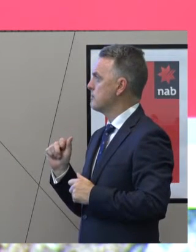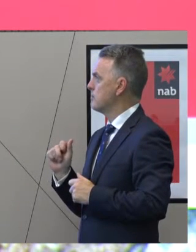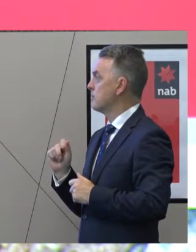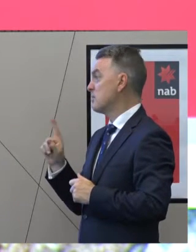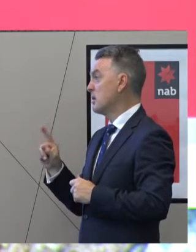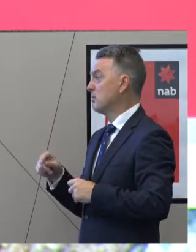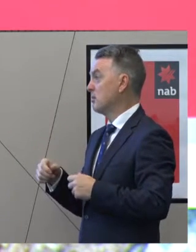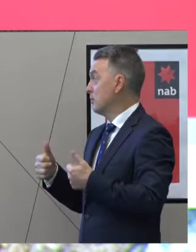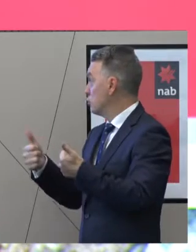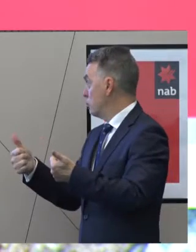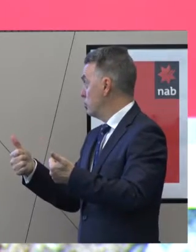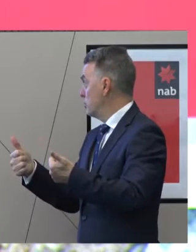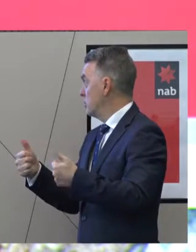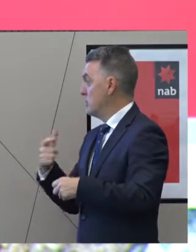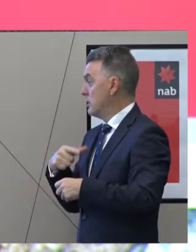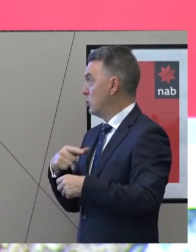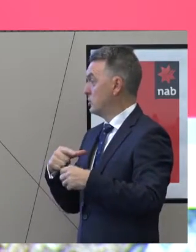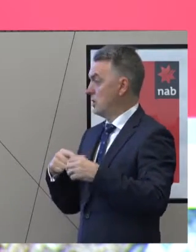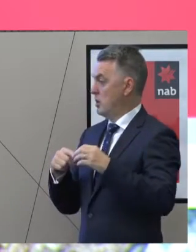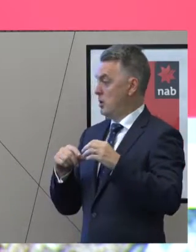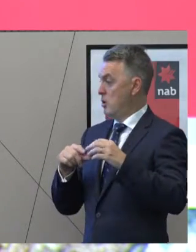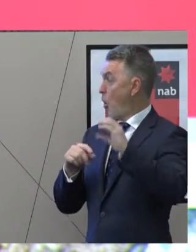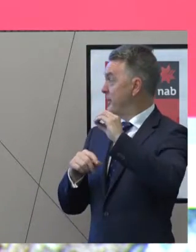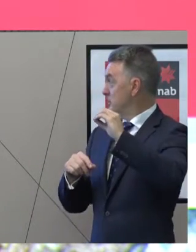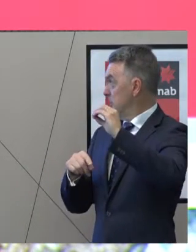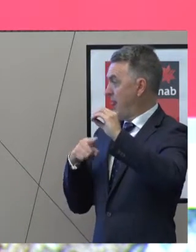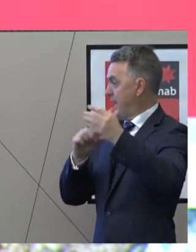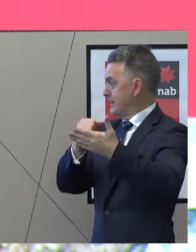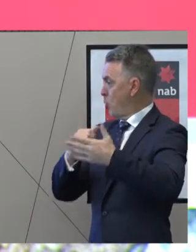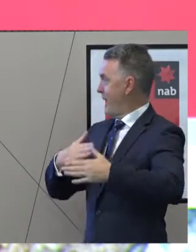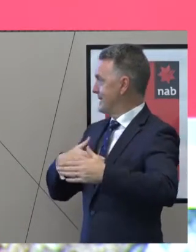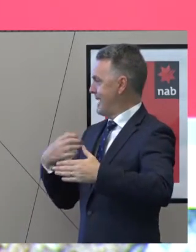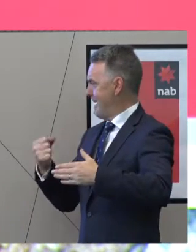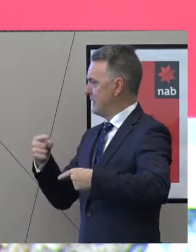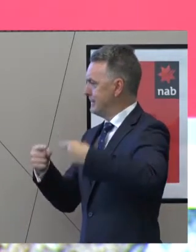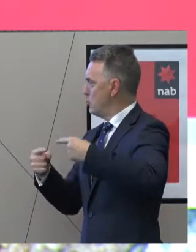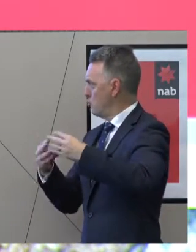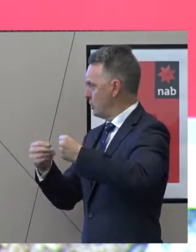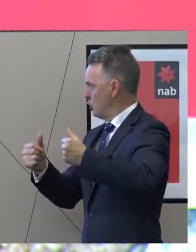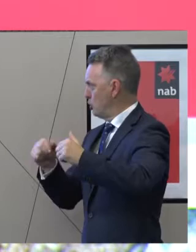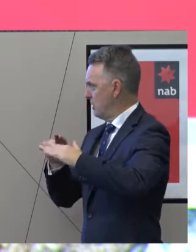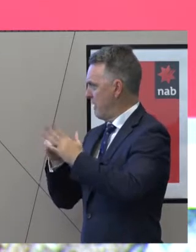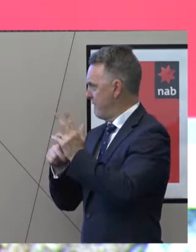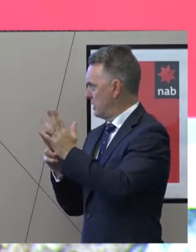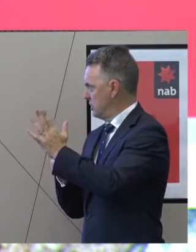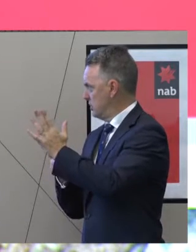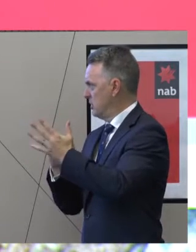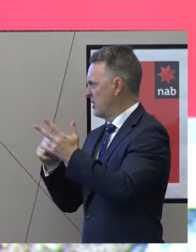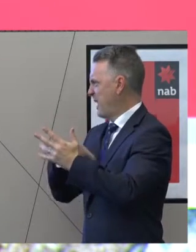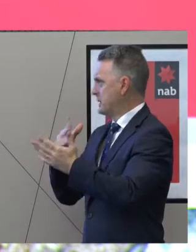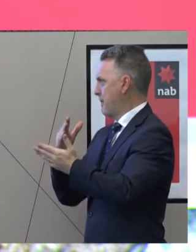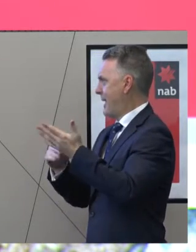it's good because the Ombudsman also supports us having that dispute resolution function. So that's something that we're, part of our advocacy, that